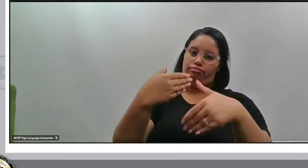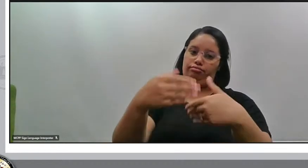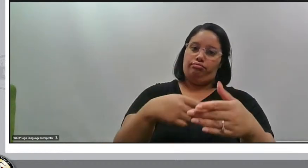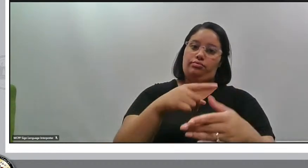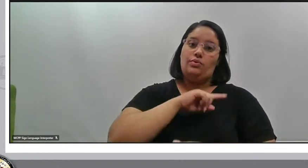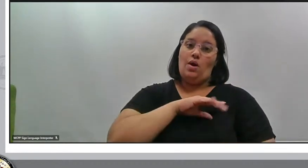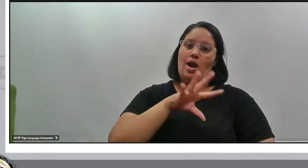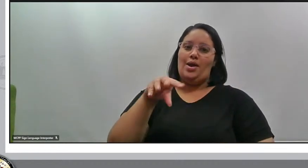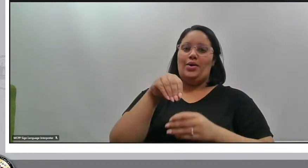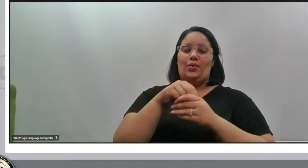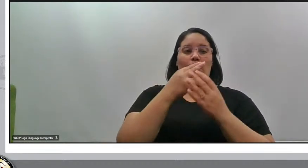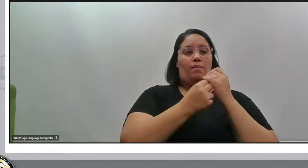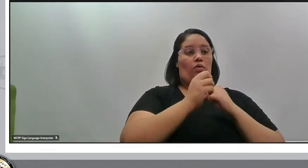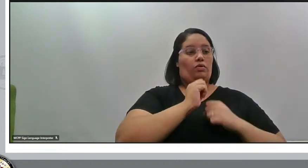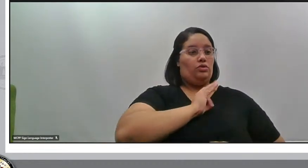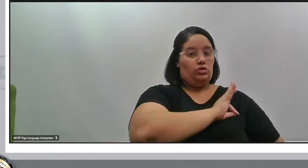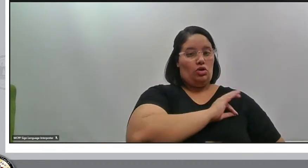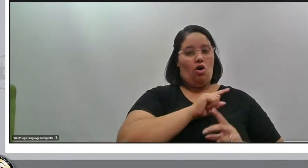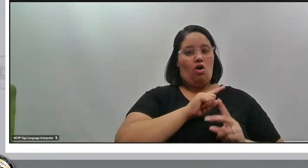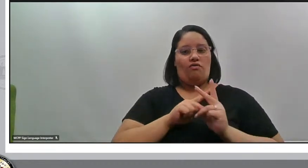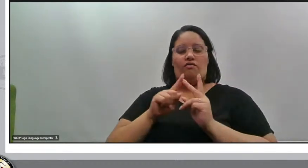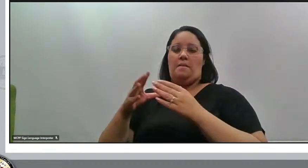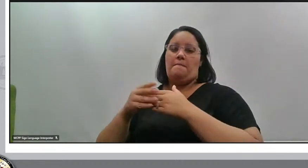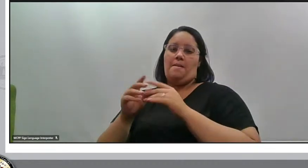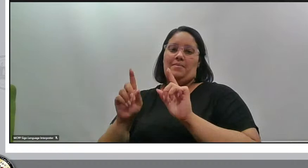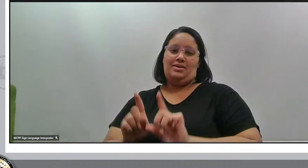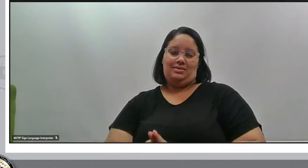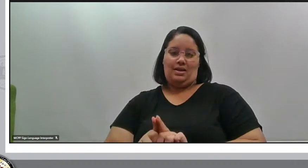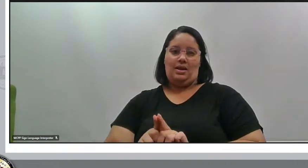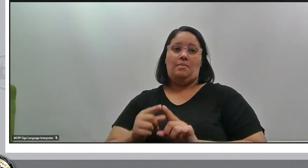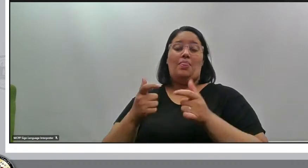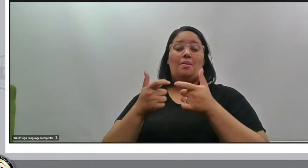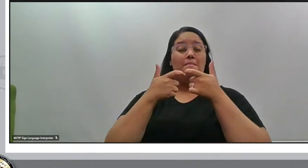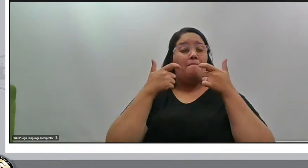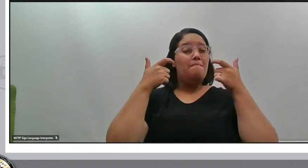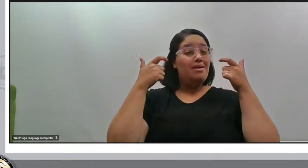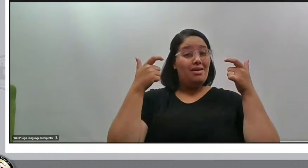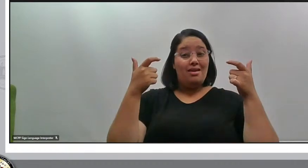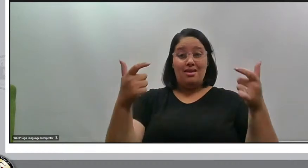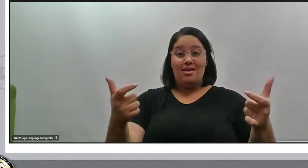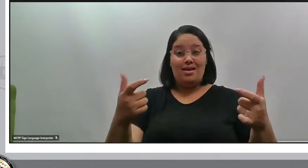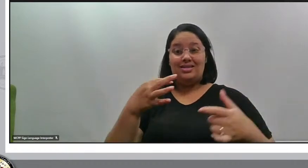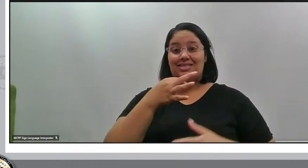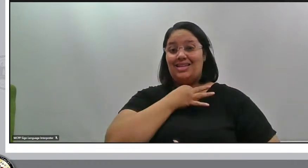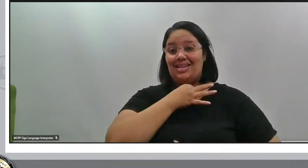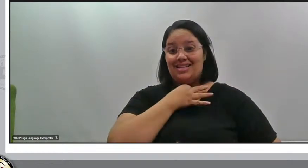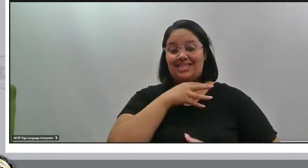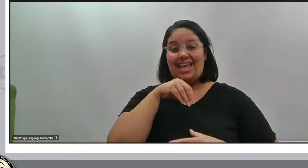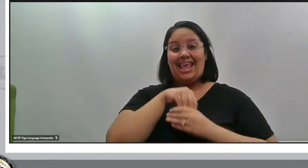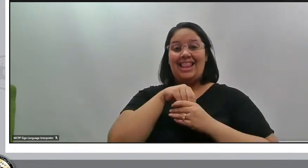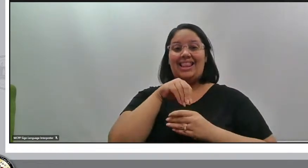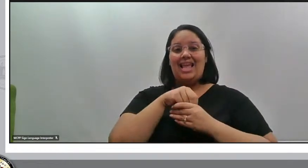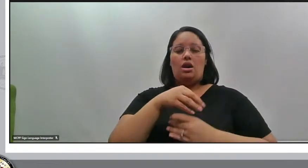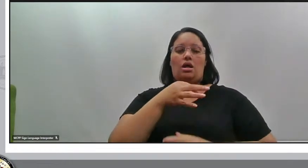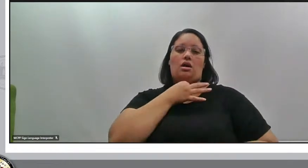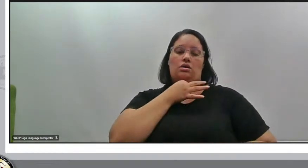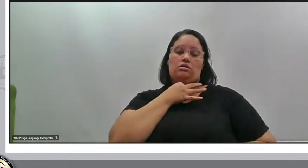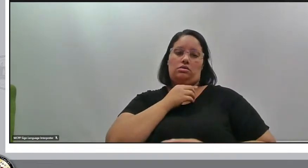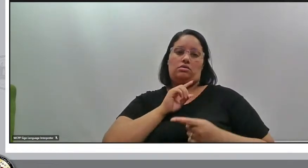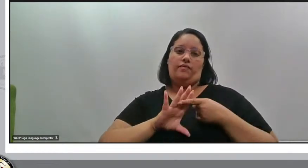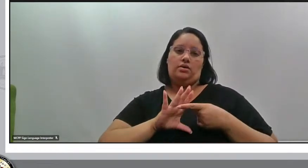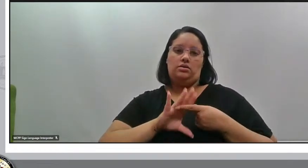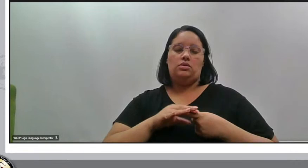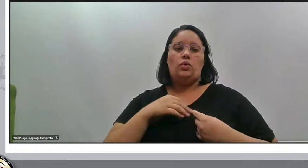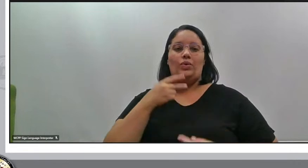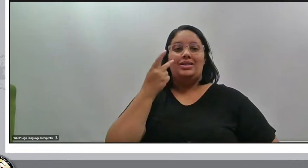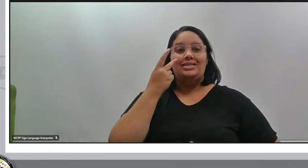include both staff and members. I think the biggest risk is internal risk firstly, and we are focusing on